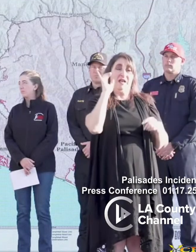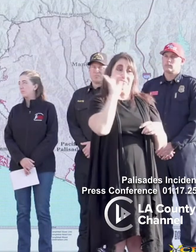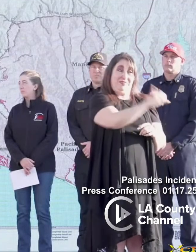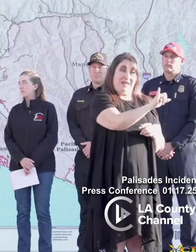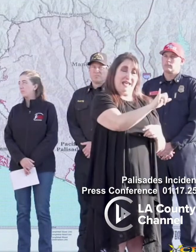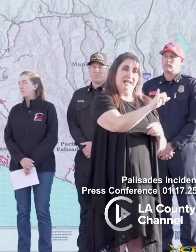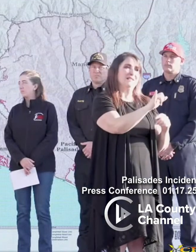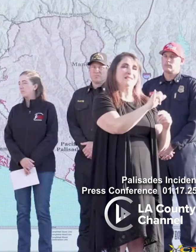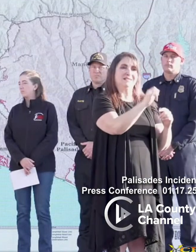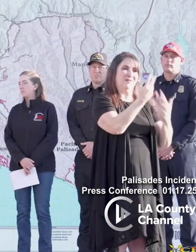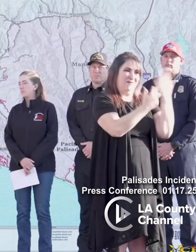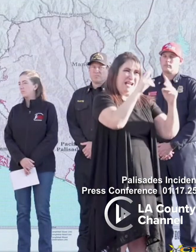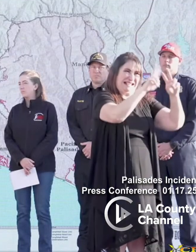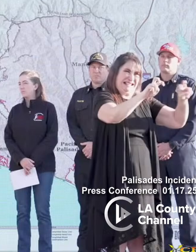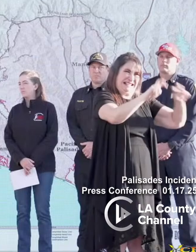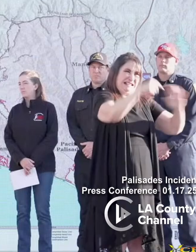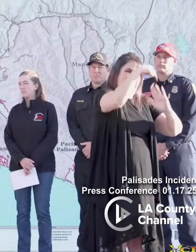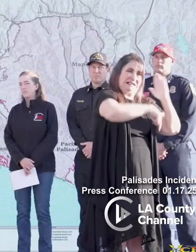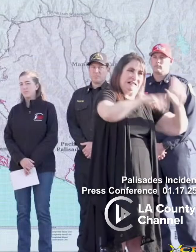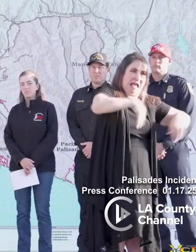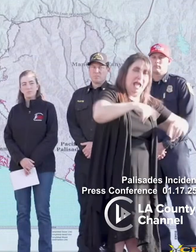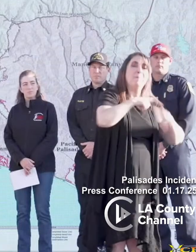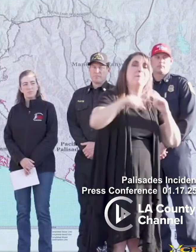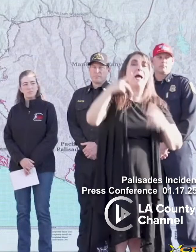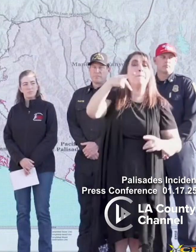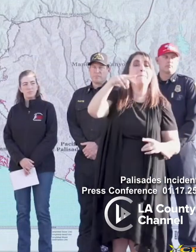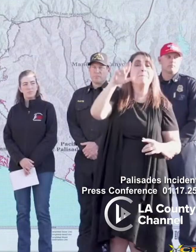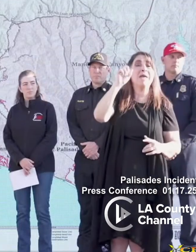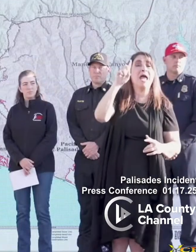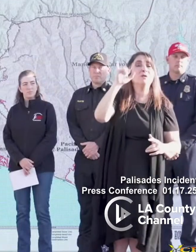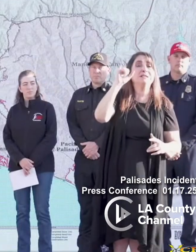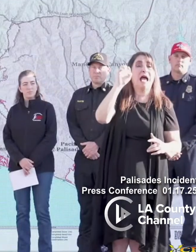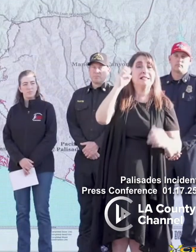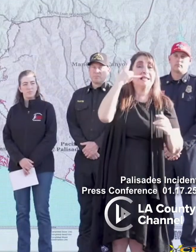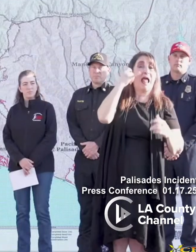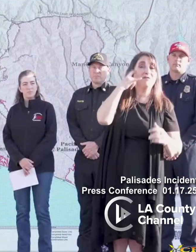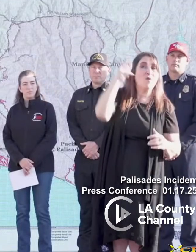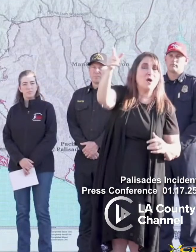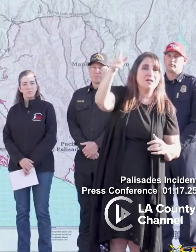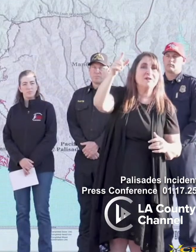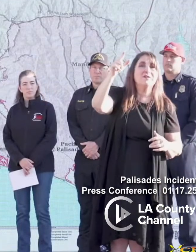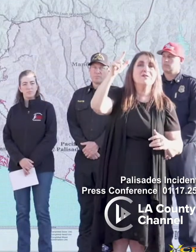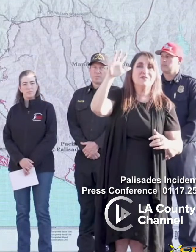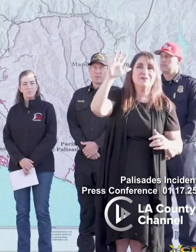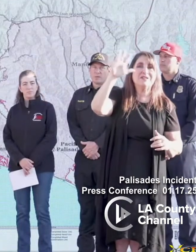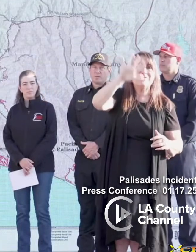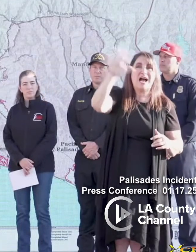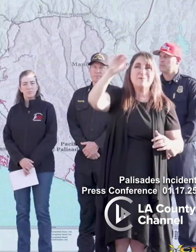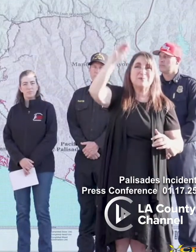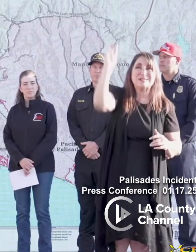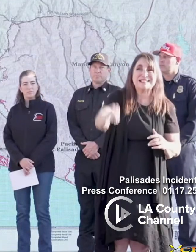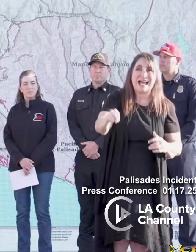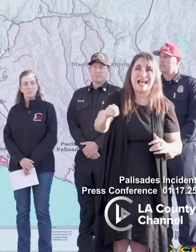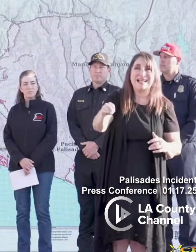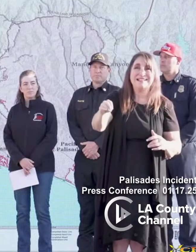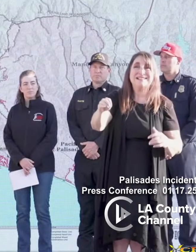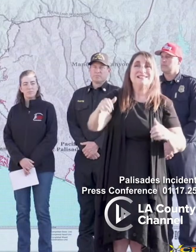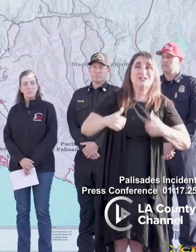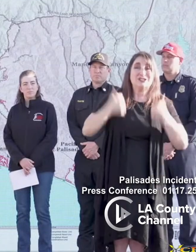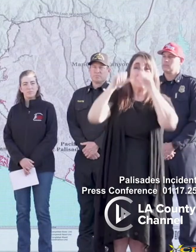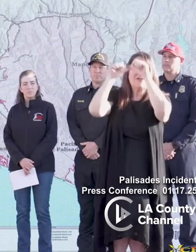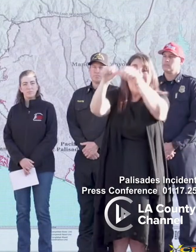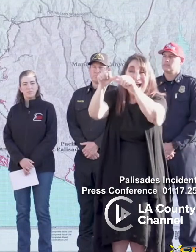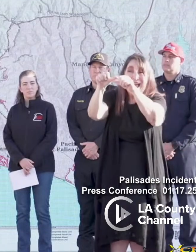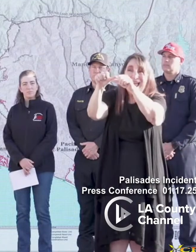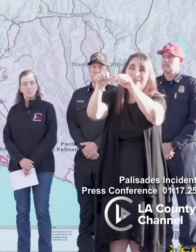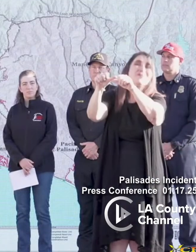Northern California, 55% of those homes that met the new code survived. Only 18% of those who didn't meet the new